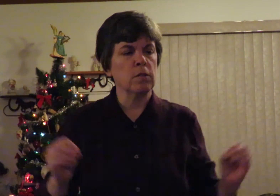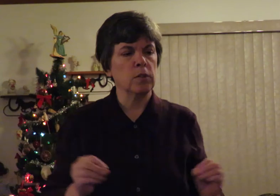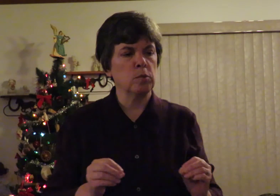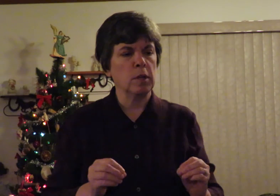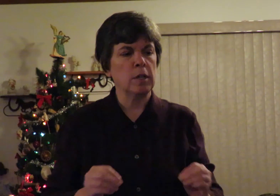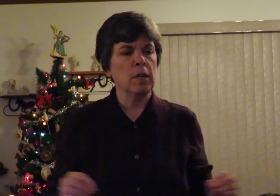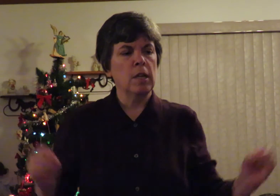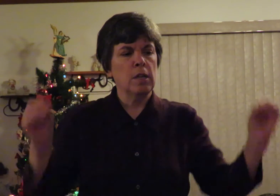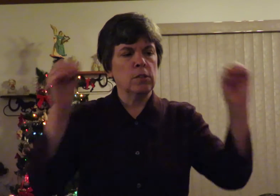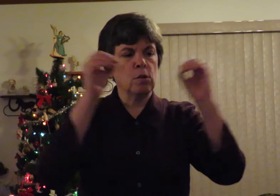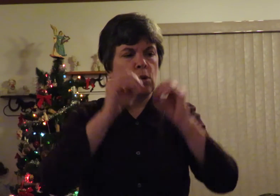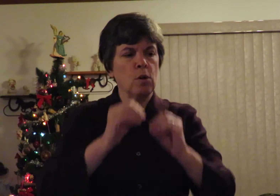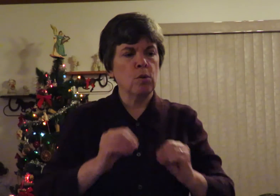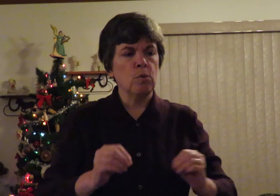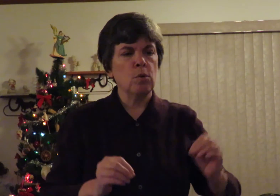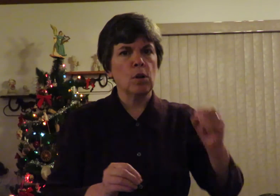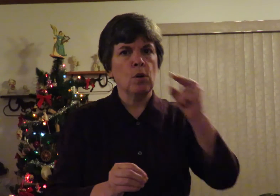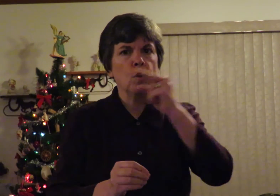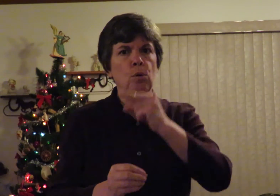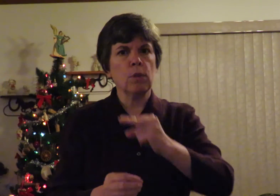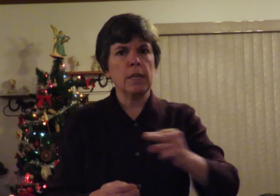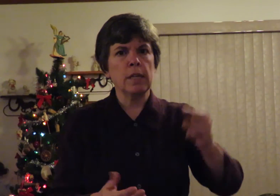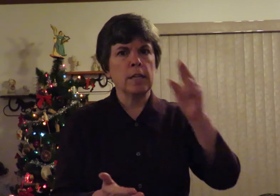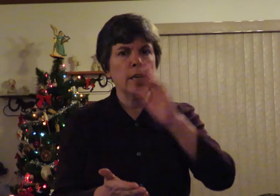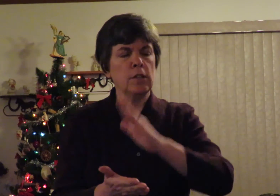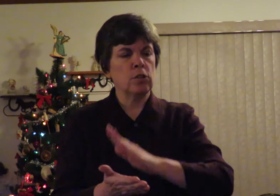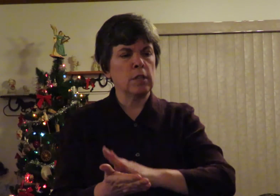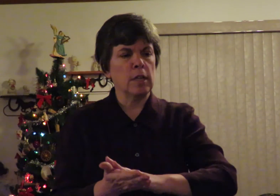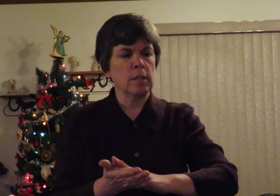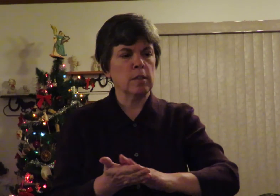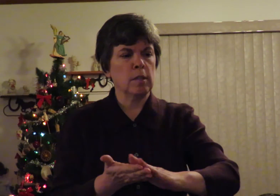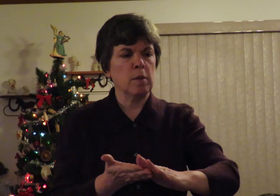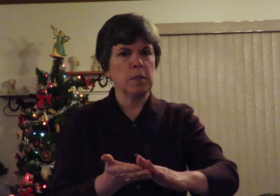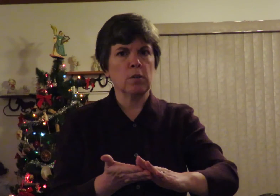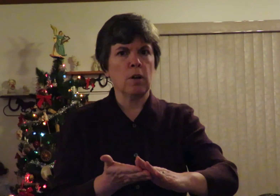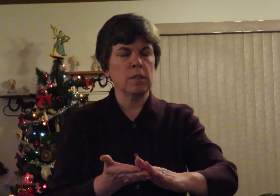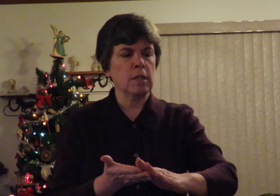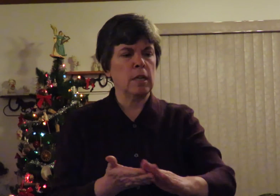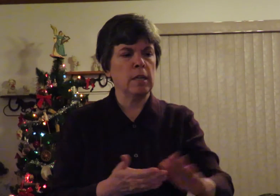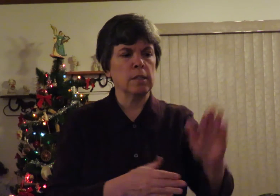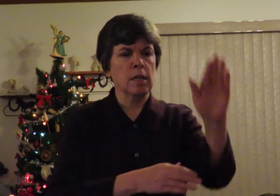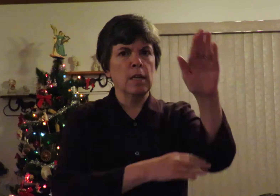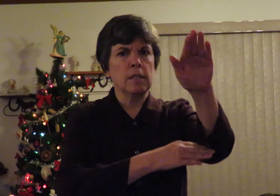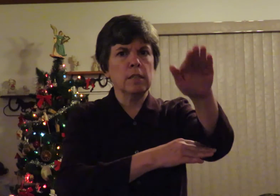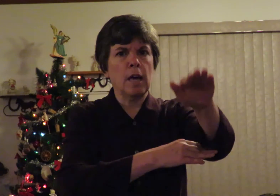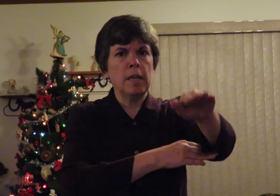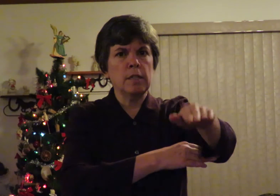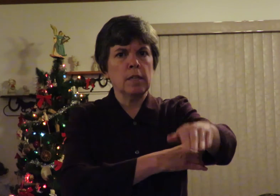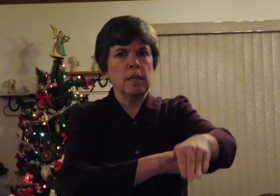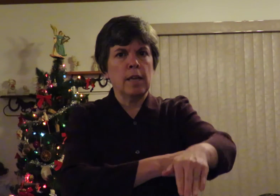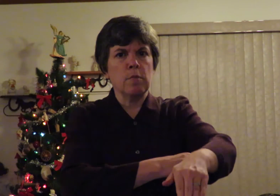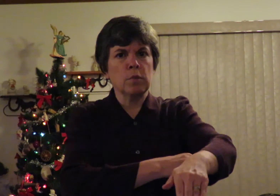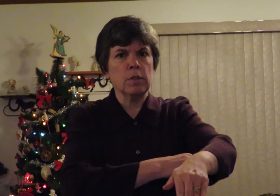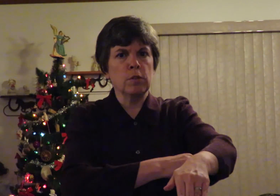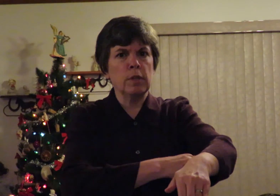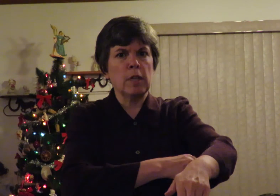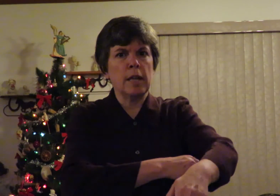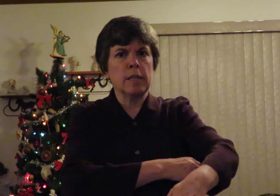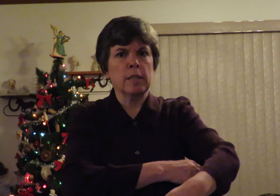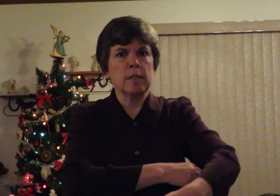this way. So O, holy, and H, and then coming across the hand. Night, and we're doing night and then